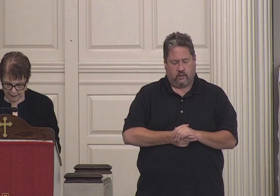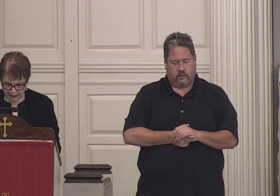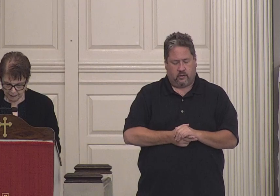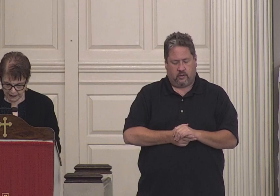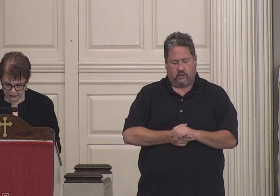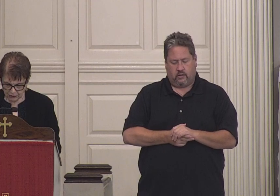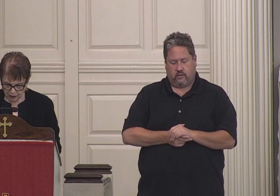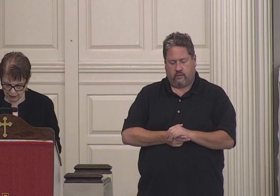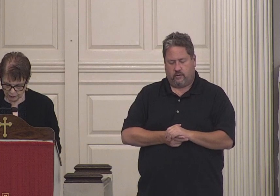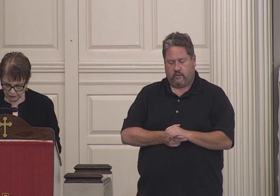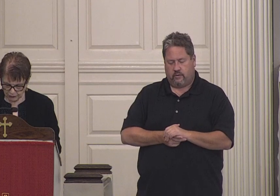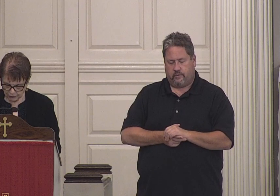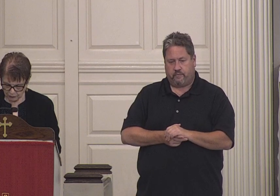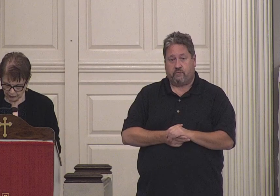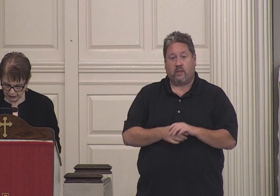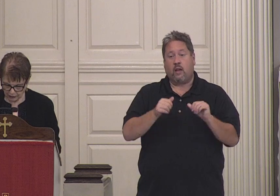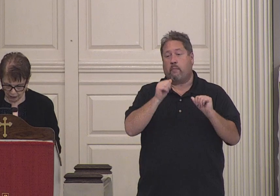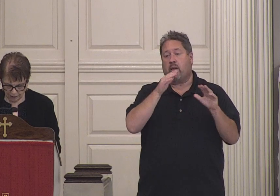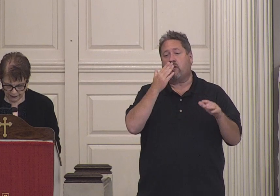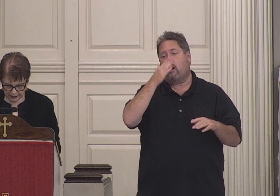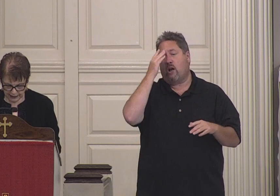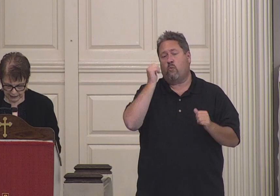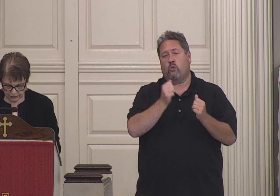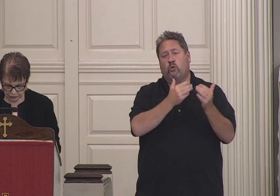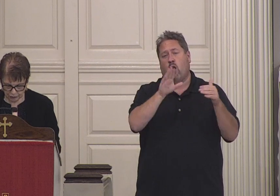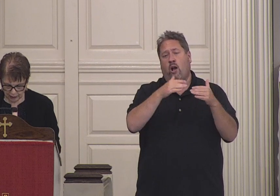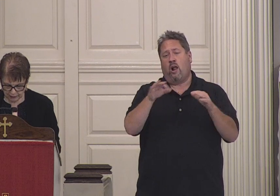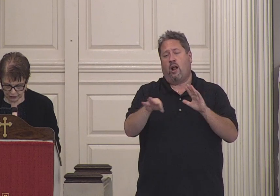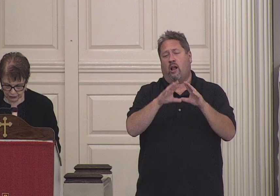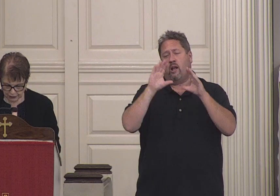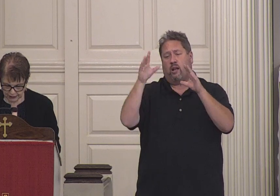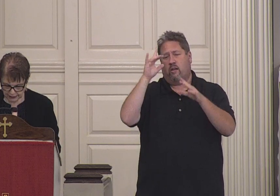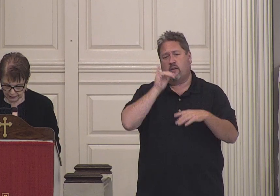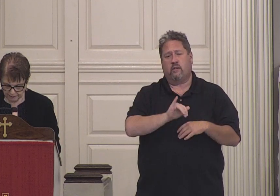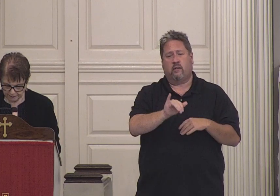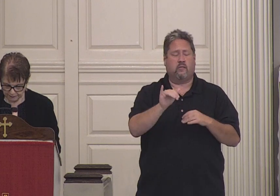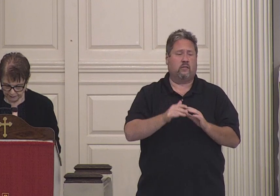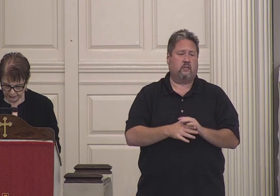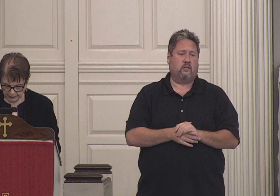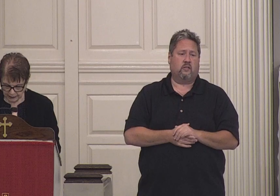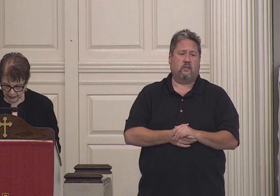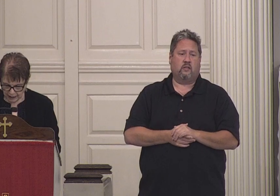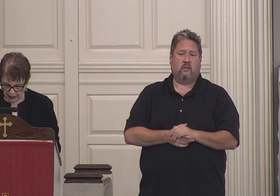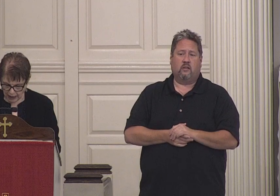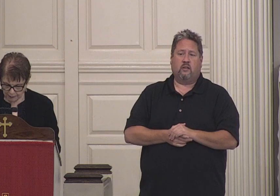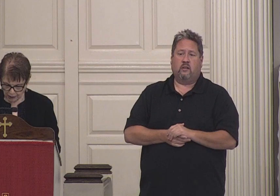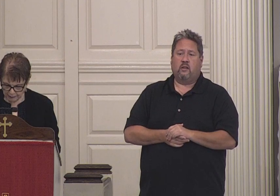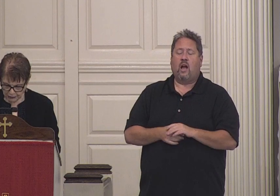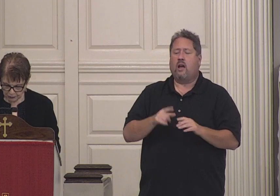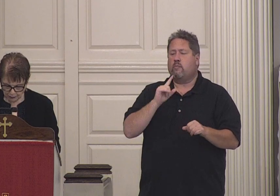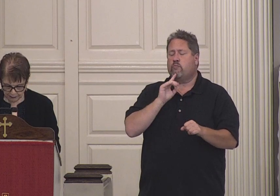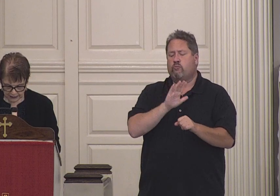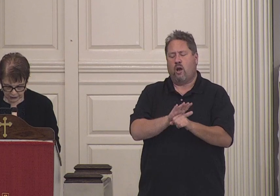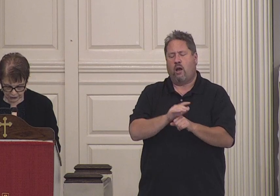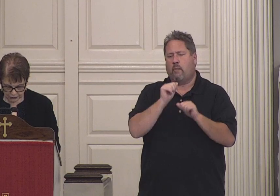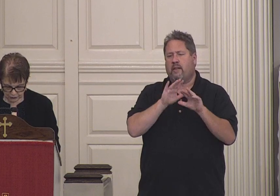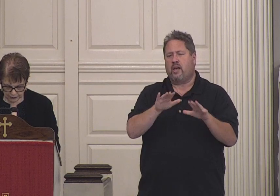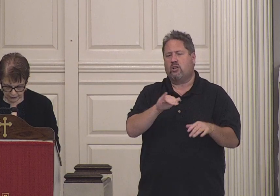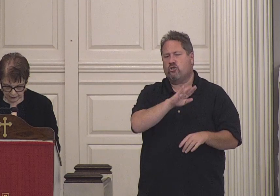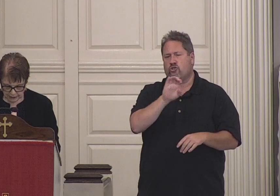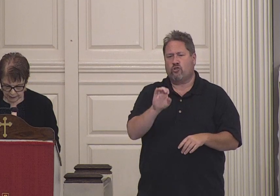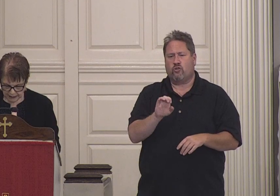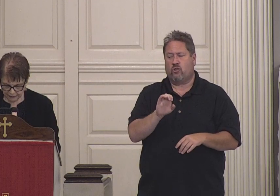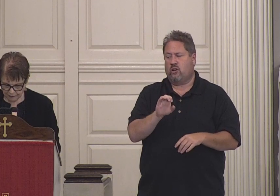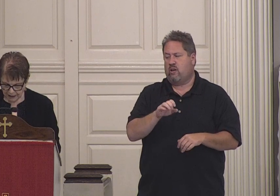and that I may bless God with you and all the elect throughout eternity. I promise you, O blessed